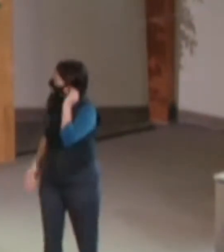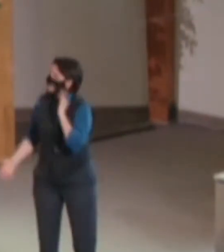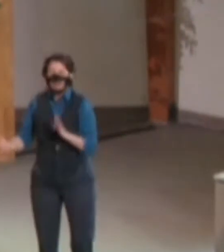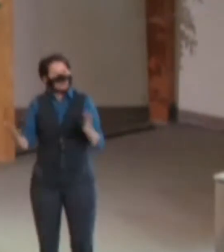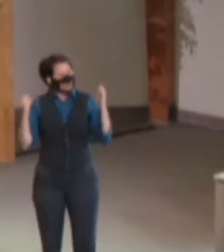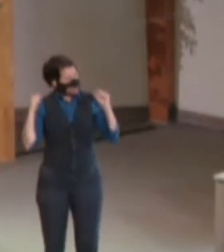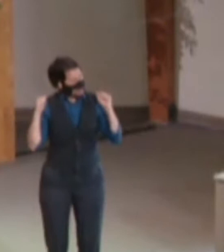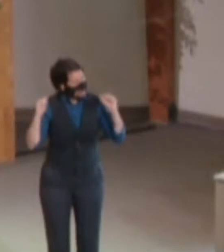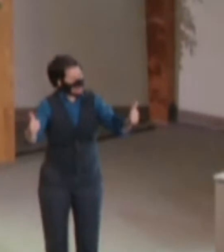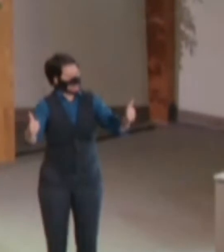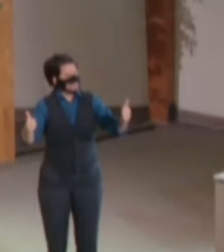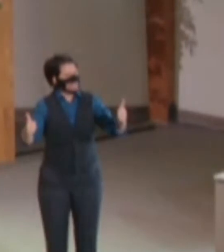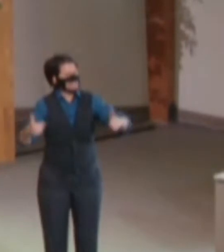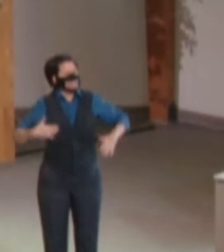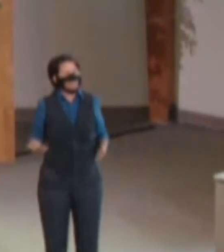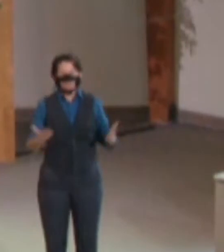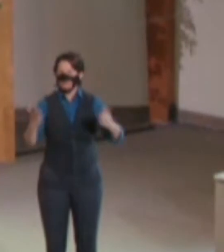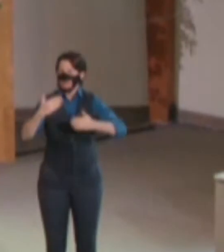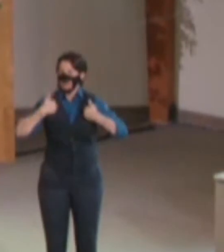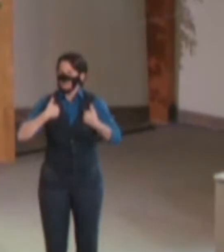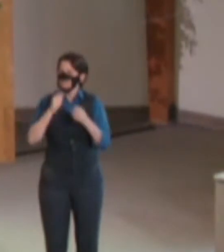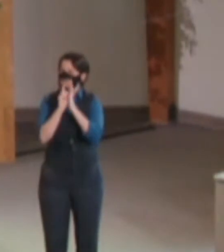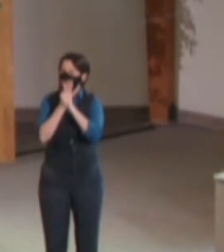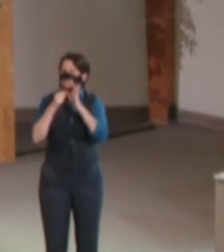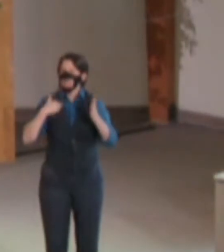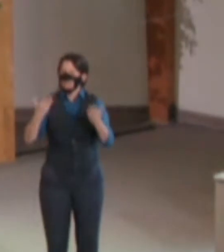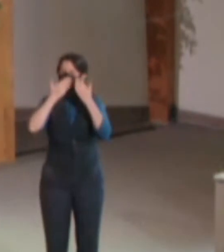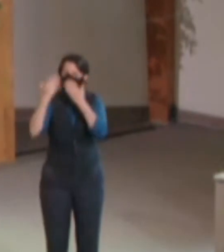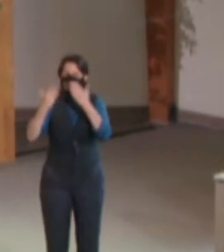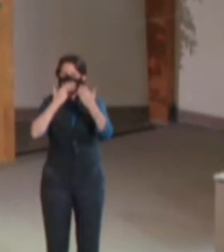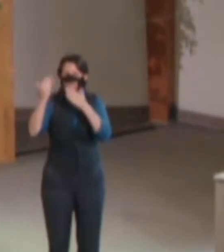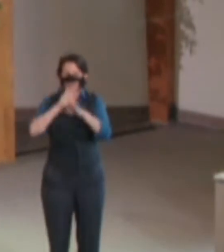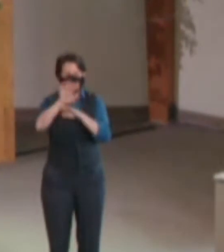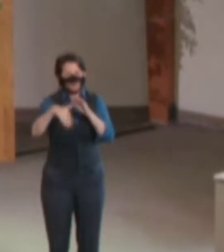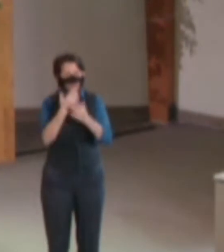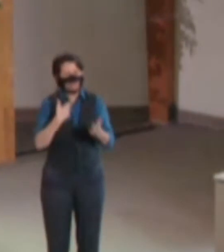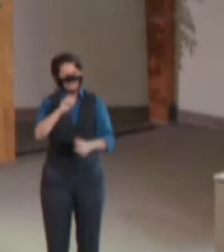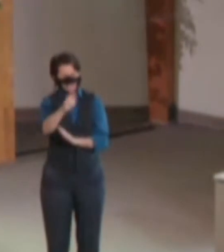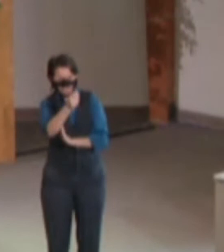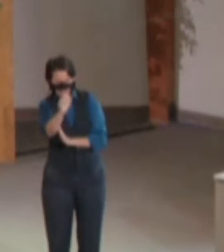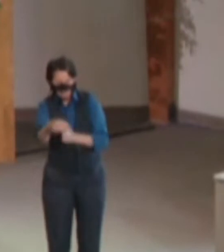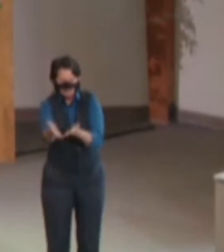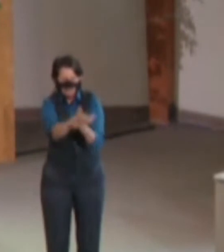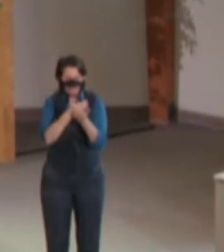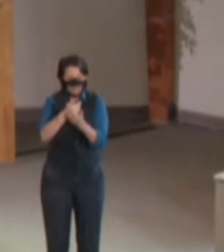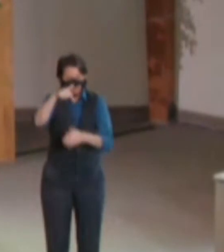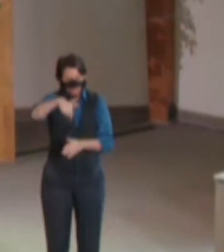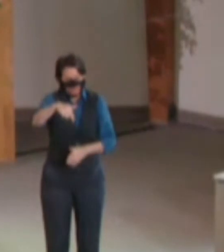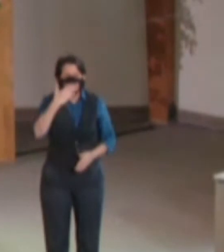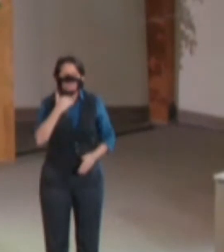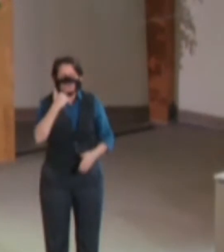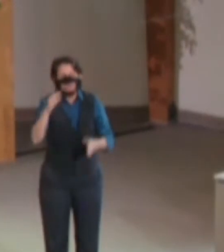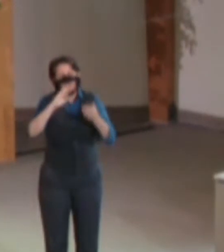So we just have a moment of thanksgiving for all the gifts, all the tithes that have been given to this week community. And